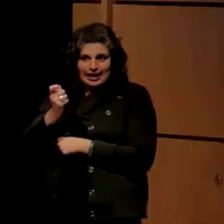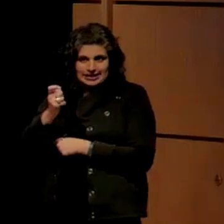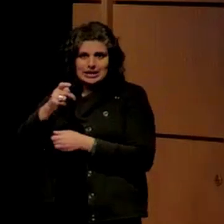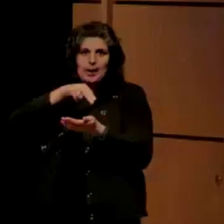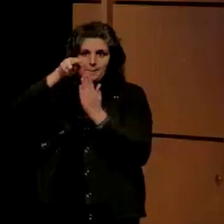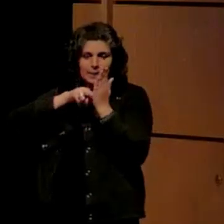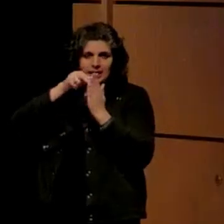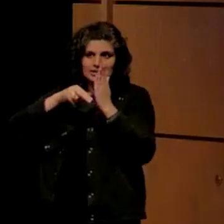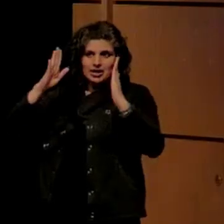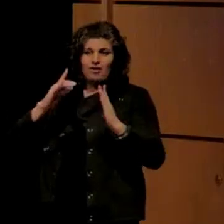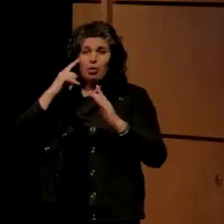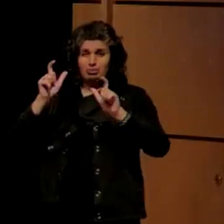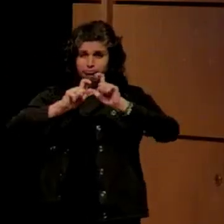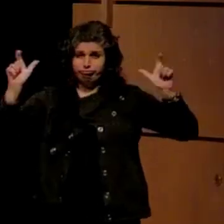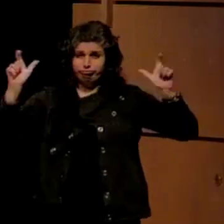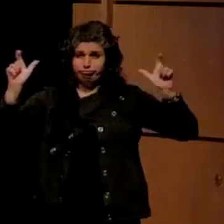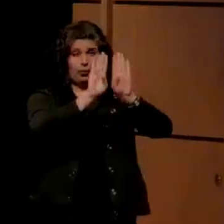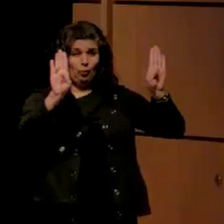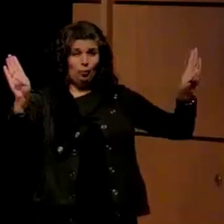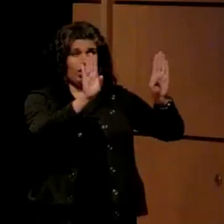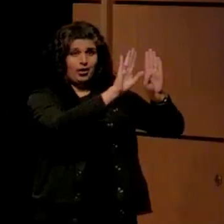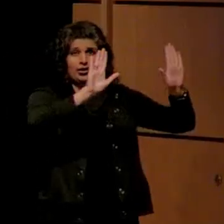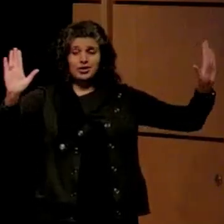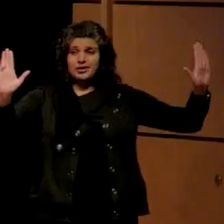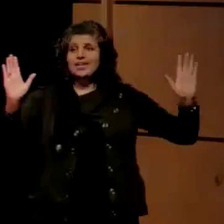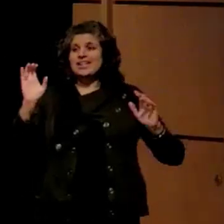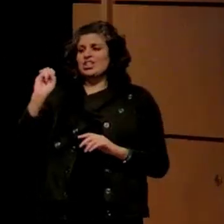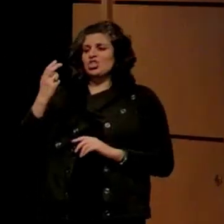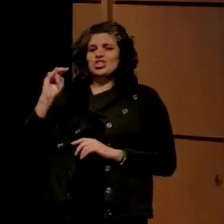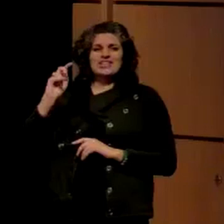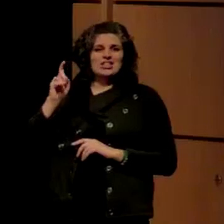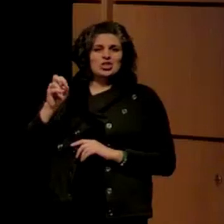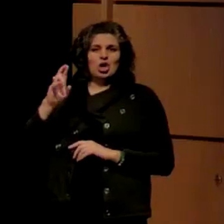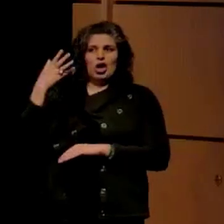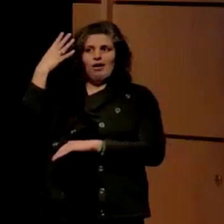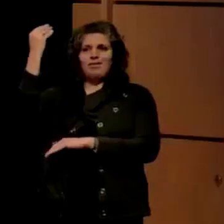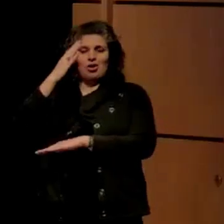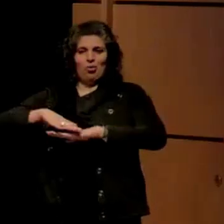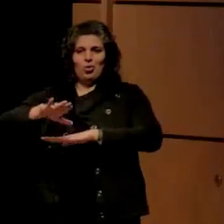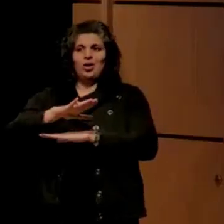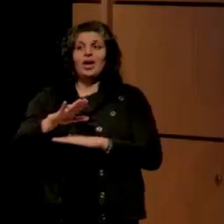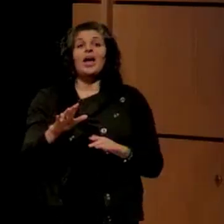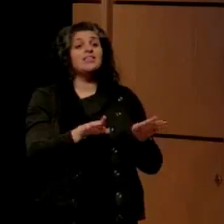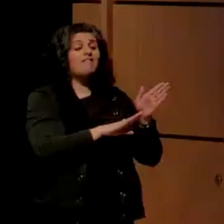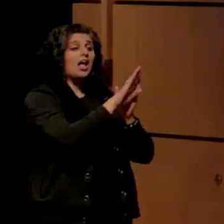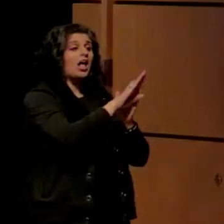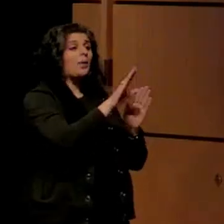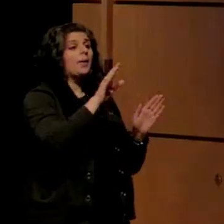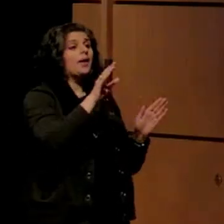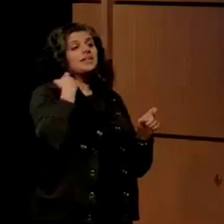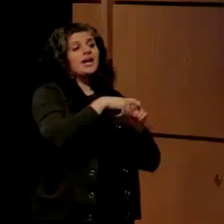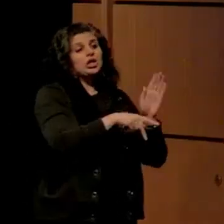to create large-scale murals in the Schnitzer courtyard, as well as to develop a Spanish dual language activity